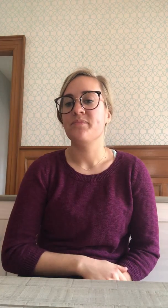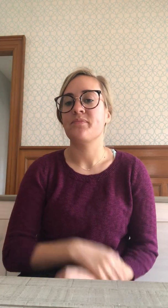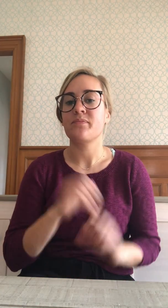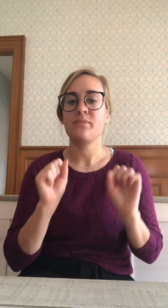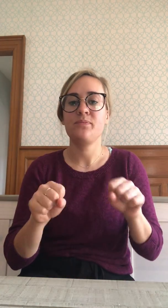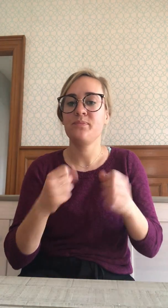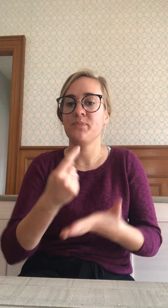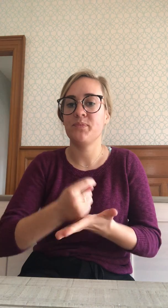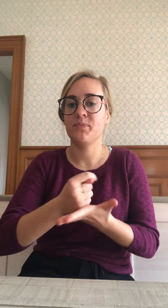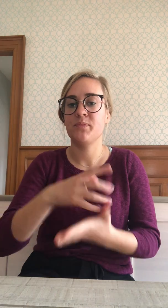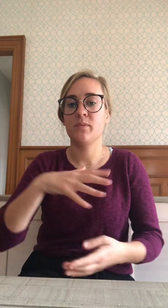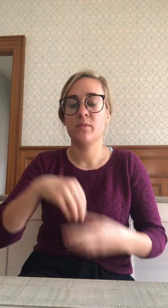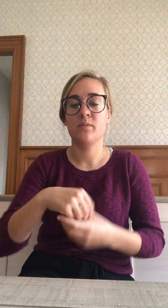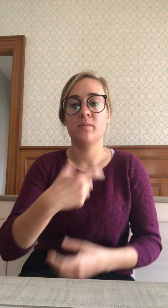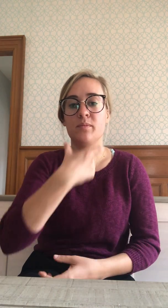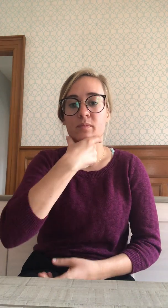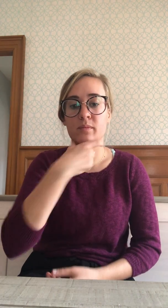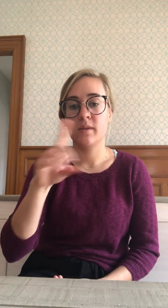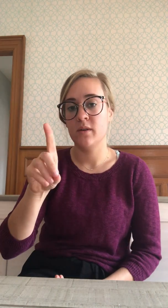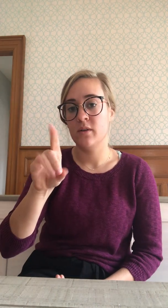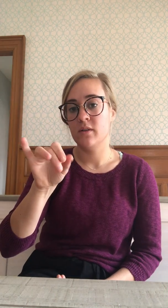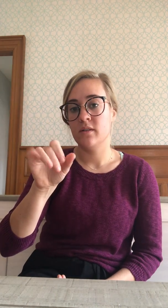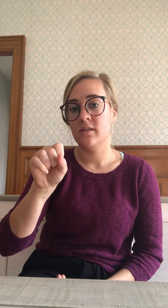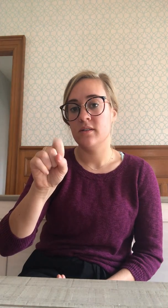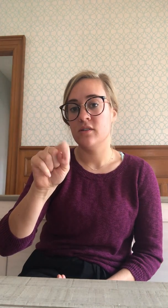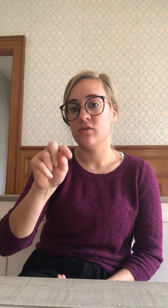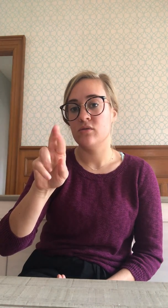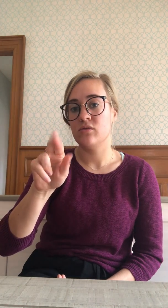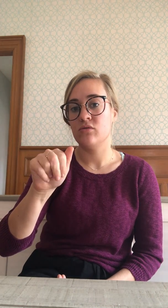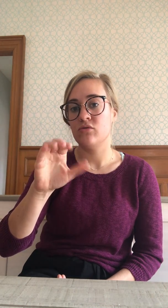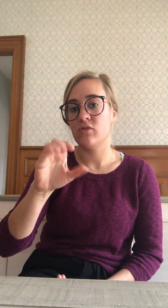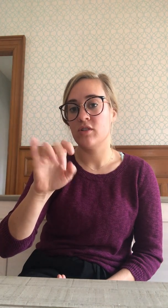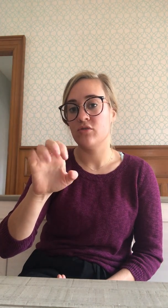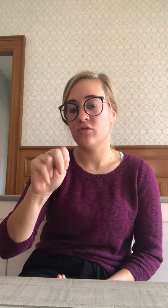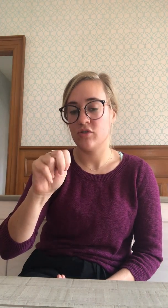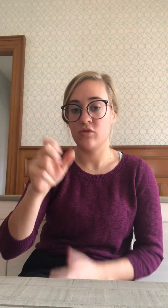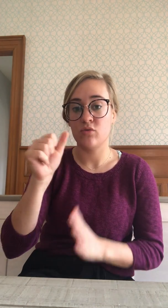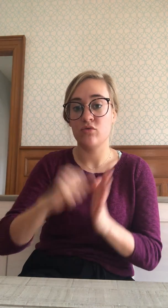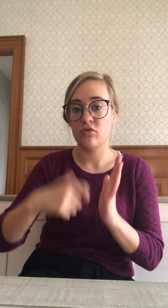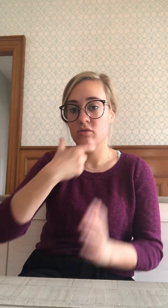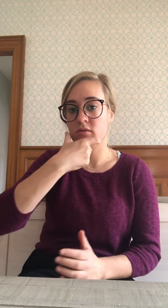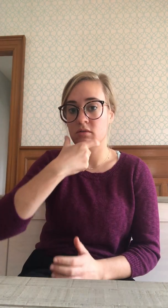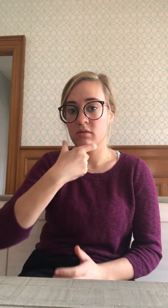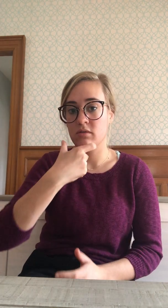mandibular distraction, that's surgically moving the mandible forward, or a mandibular advancement,